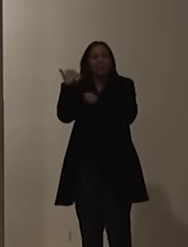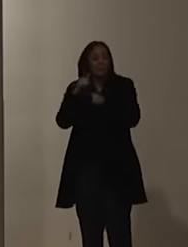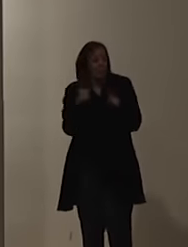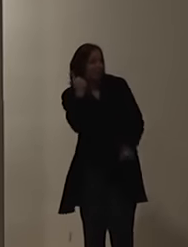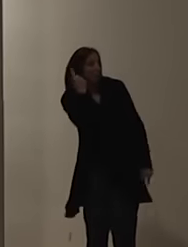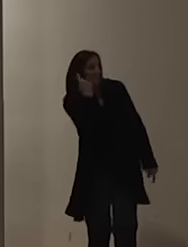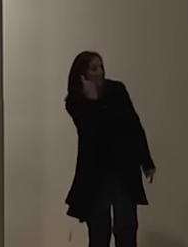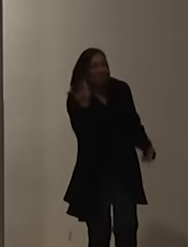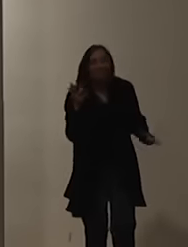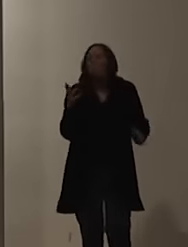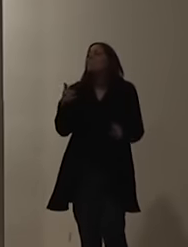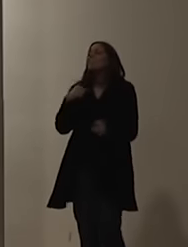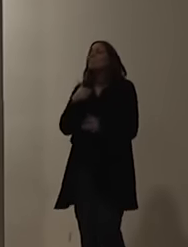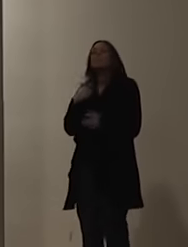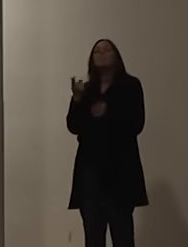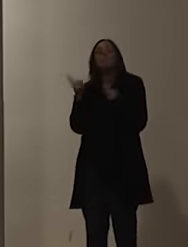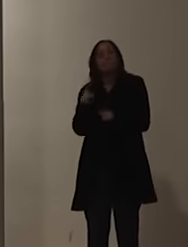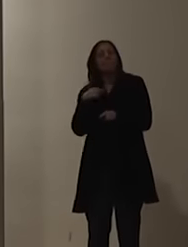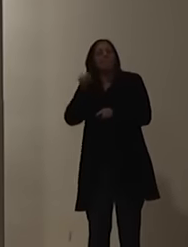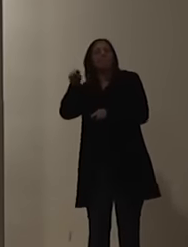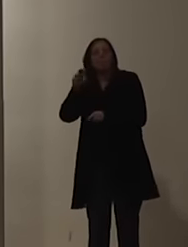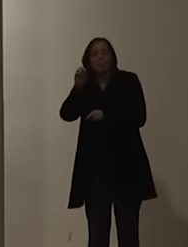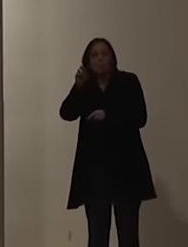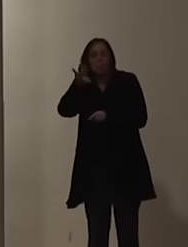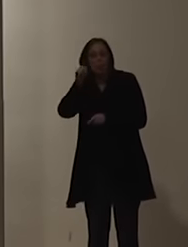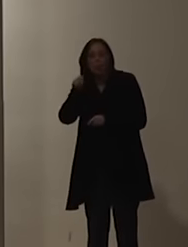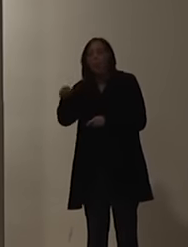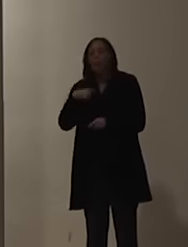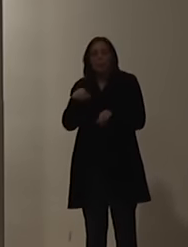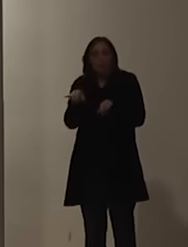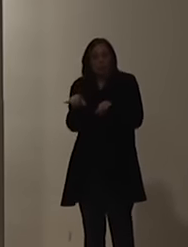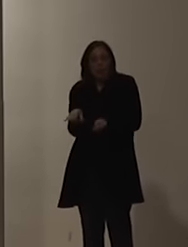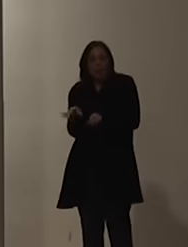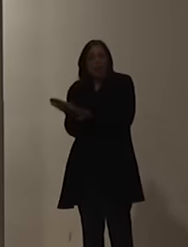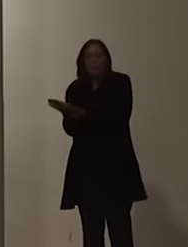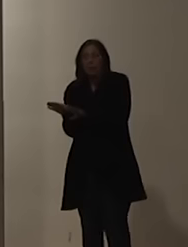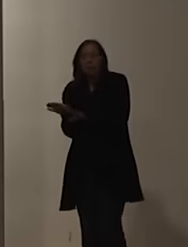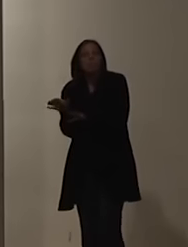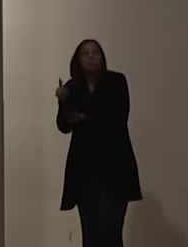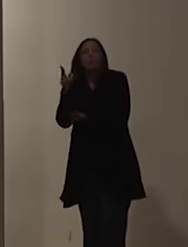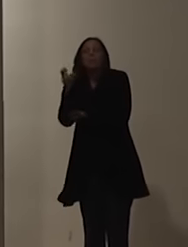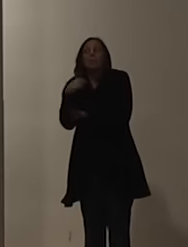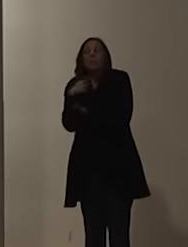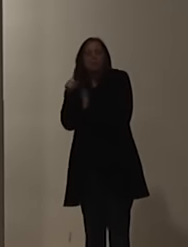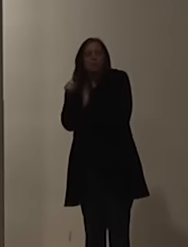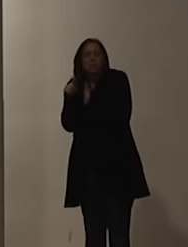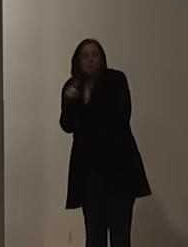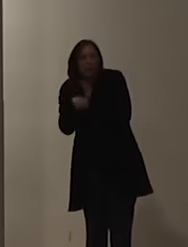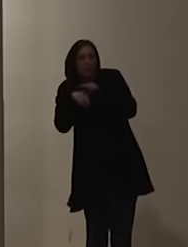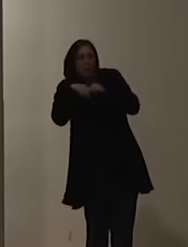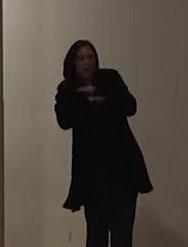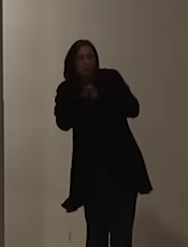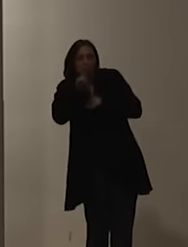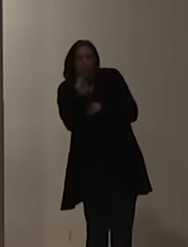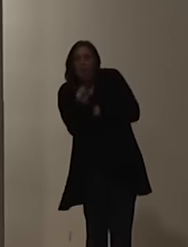for an extra day or two and snuck back in my tail between my legs. You know,